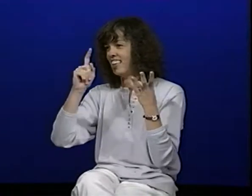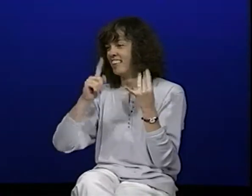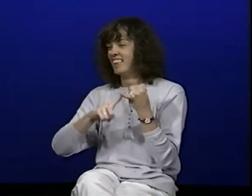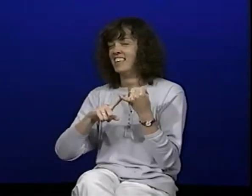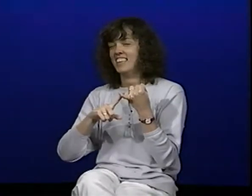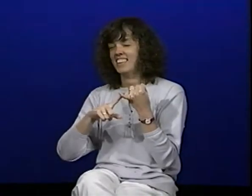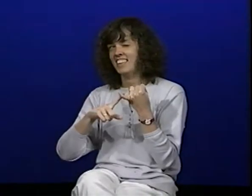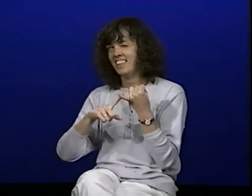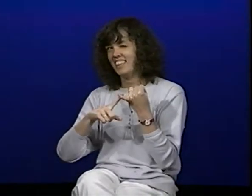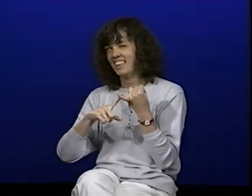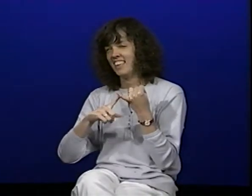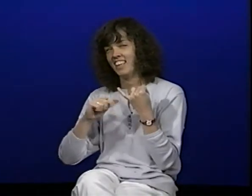mint,